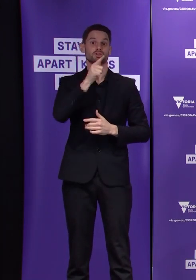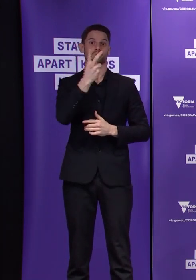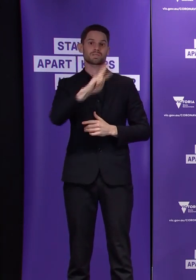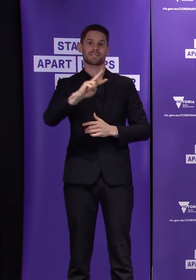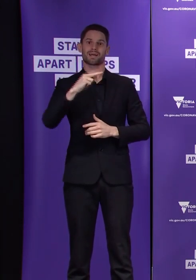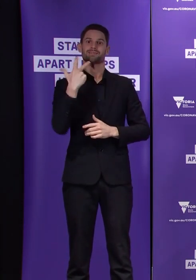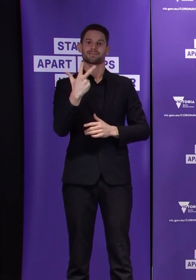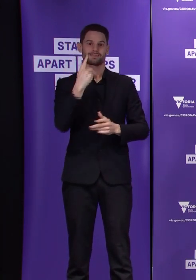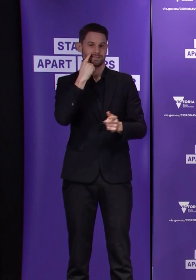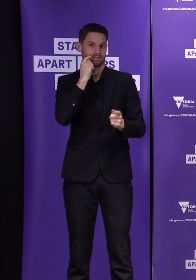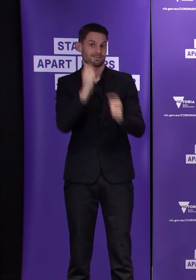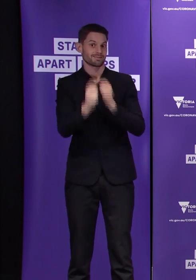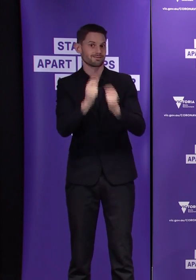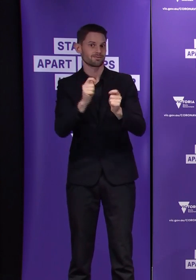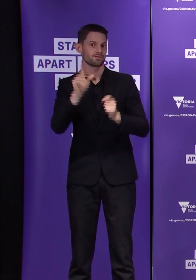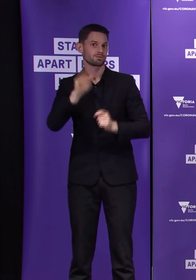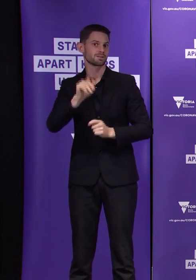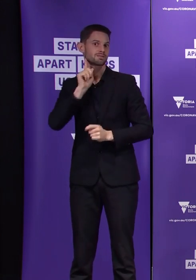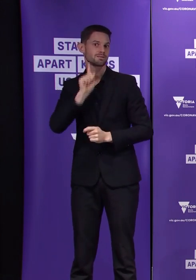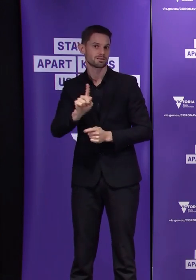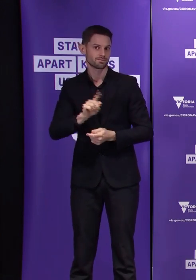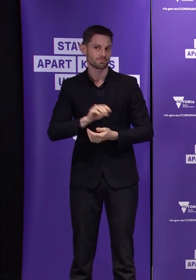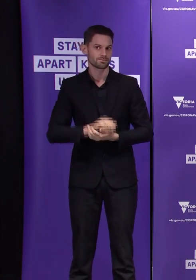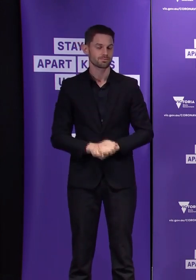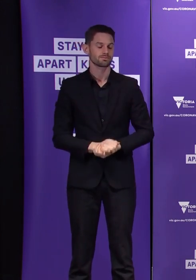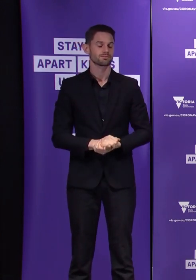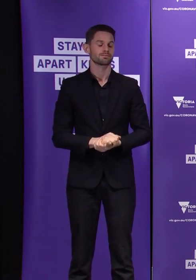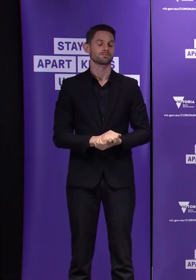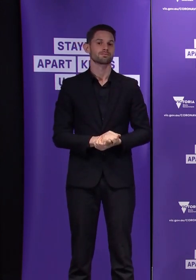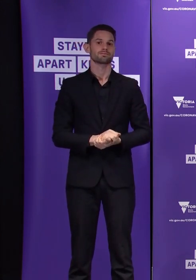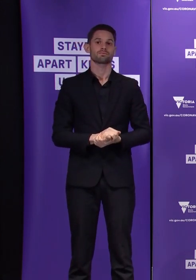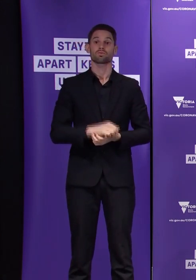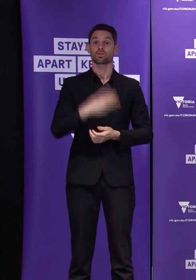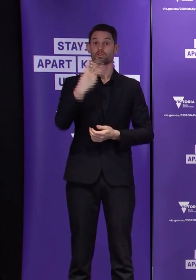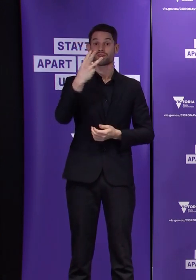15,728 since yesterday. There are